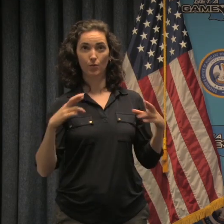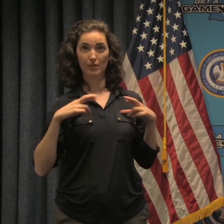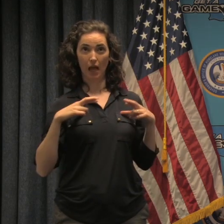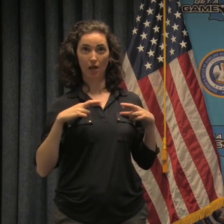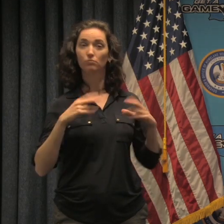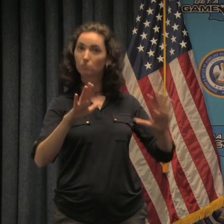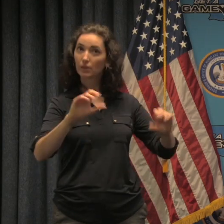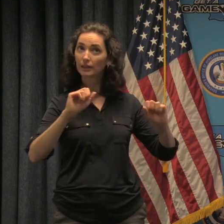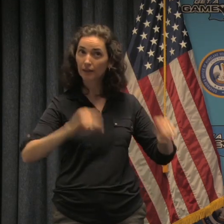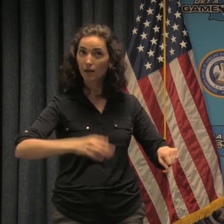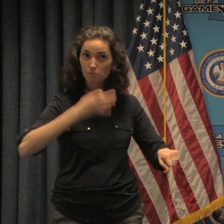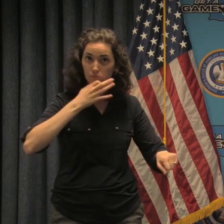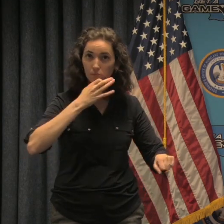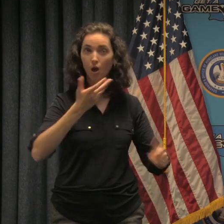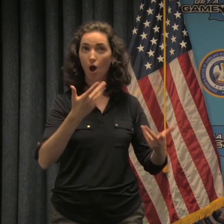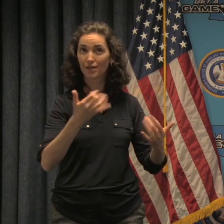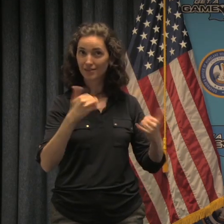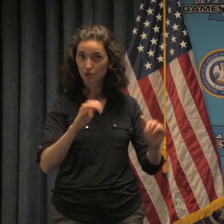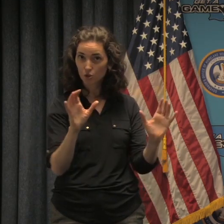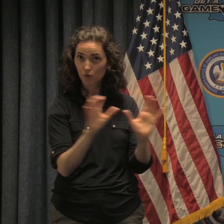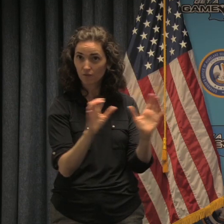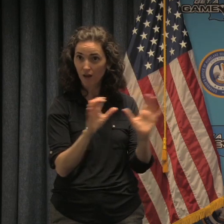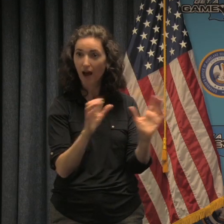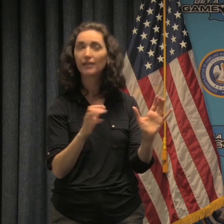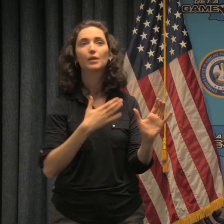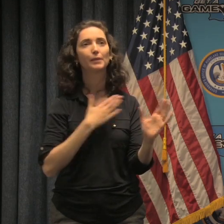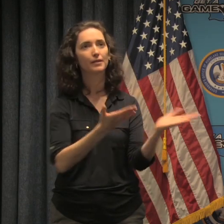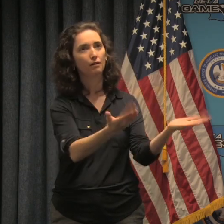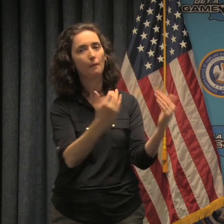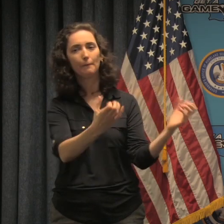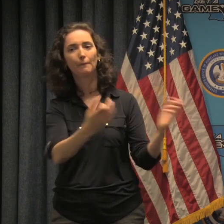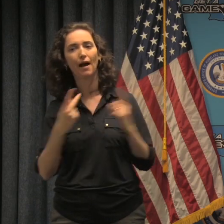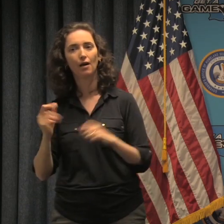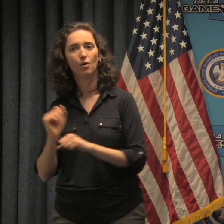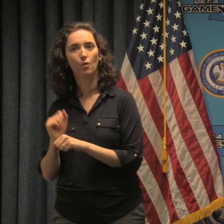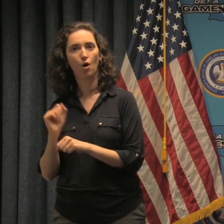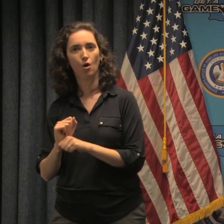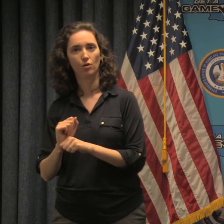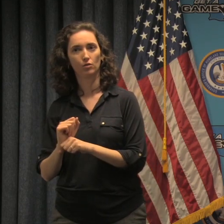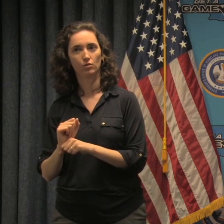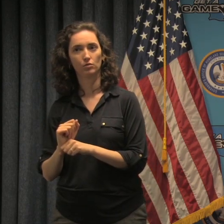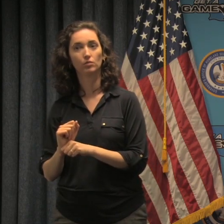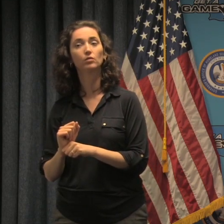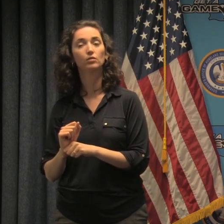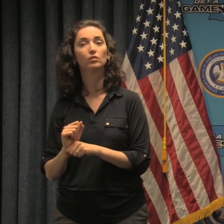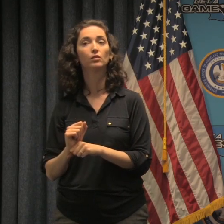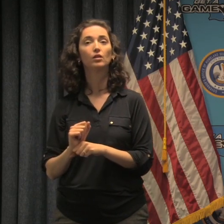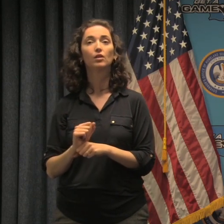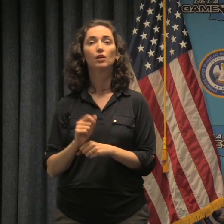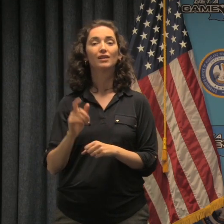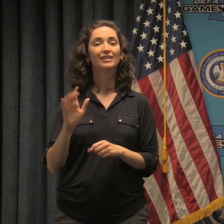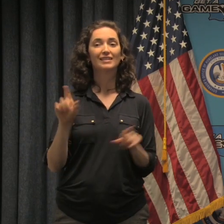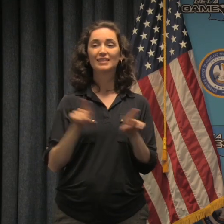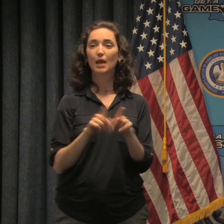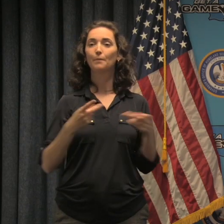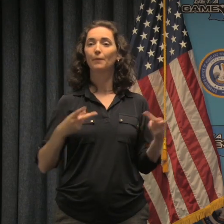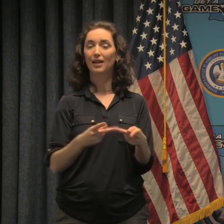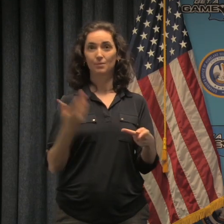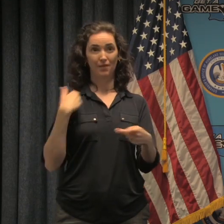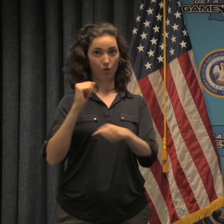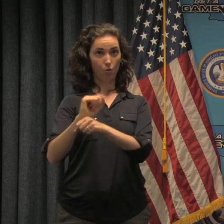have current certifications especially to come back to work and to go back to work at the entities where they previously